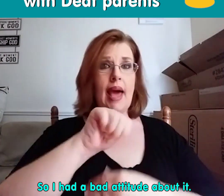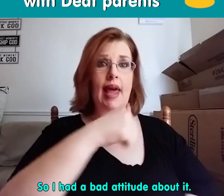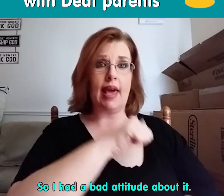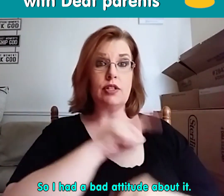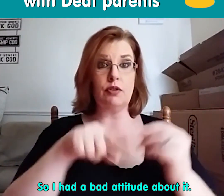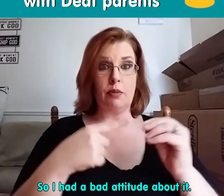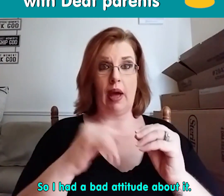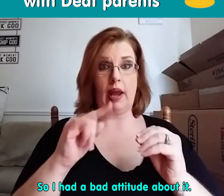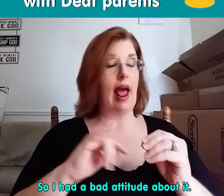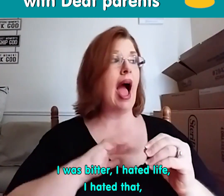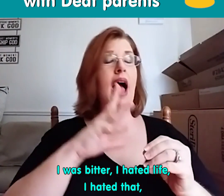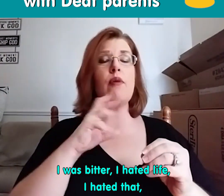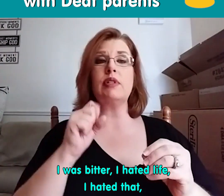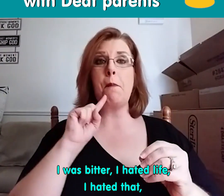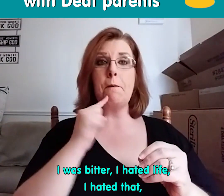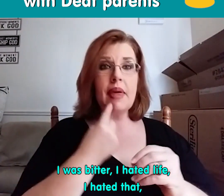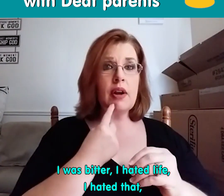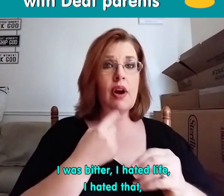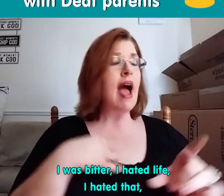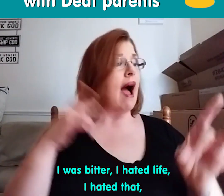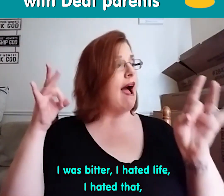bad attitude about it. I was bitter. I